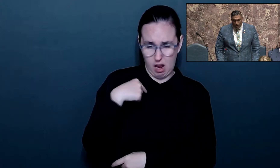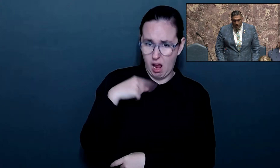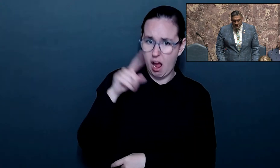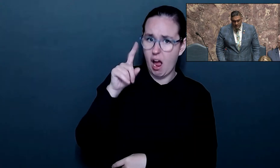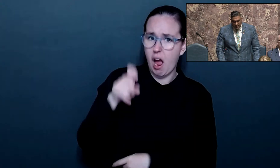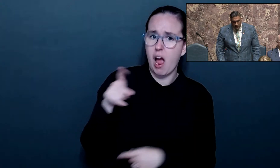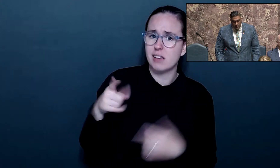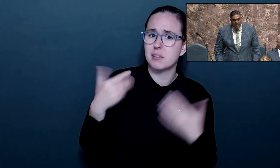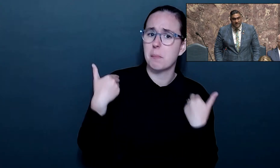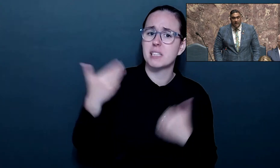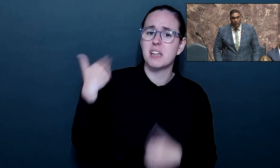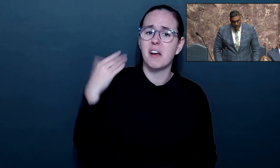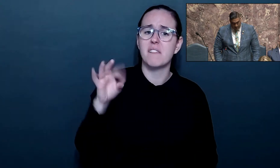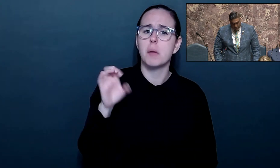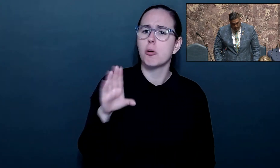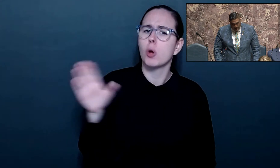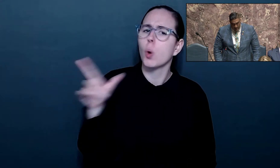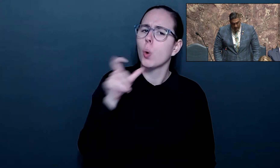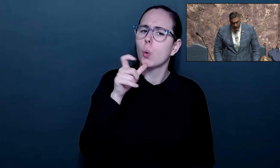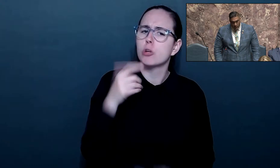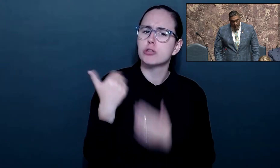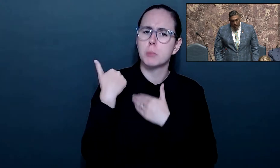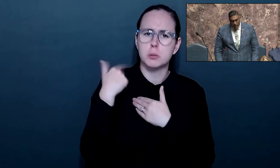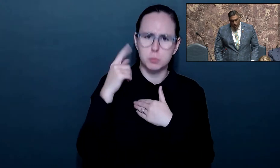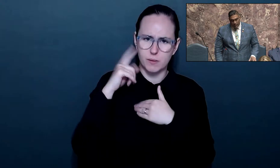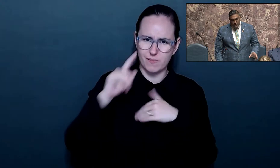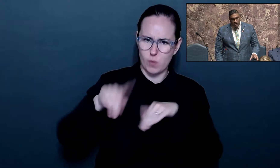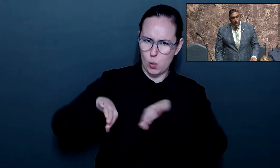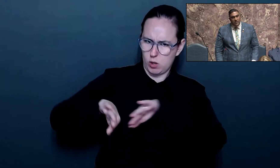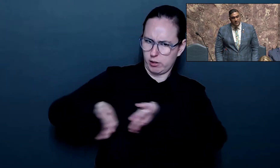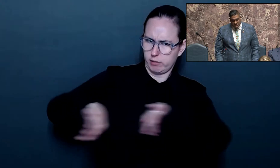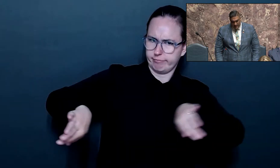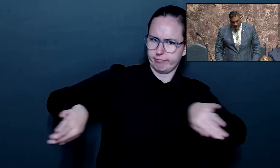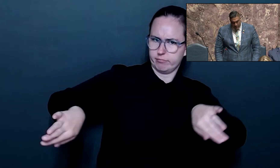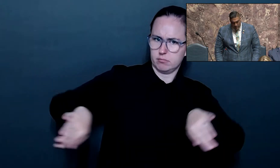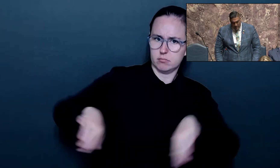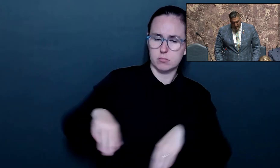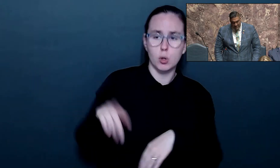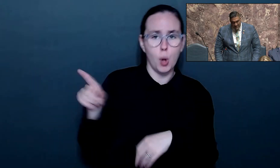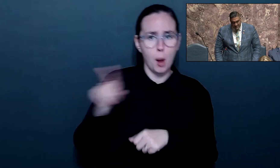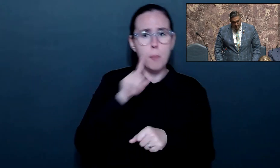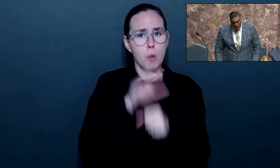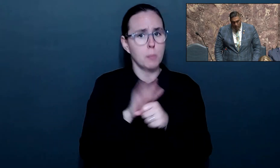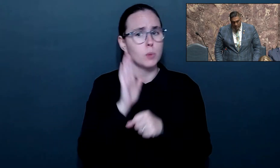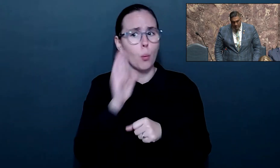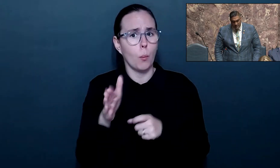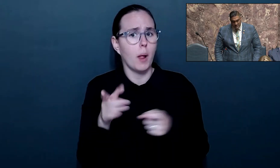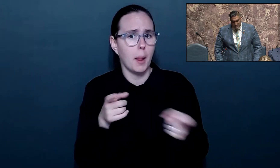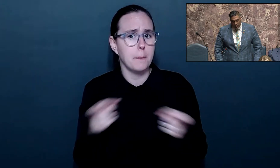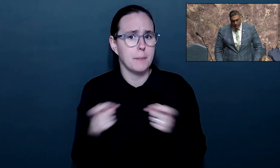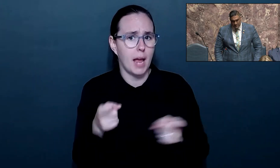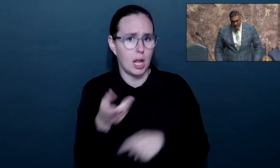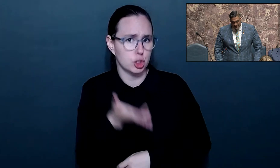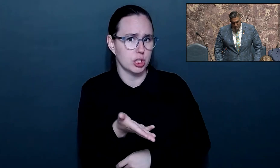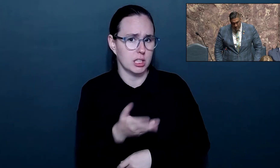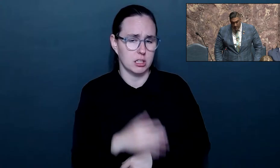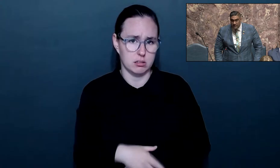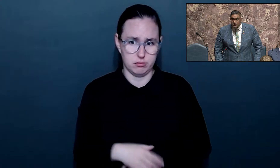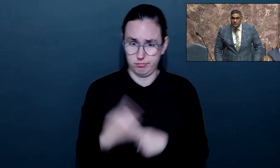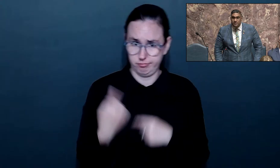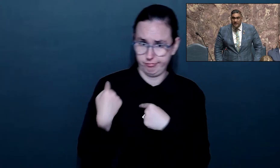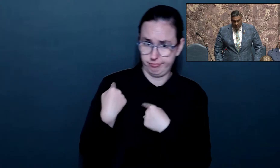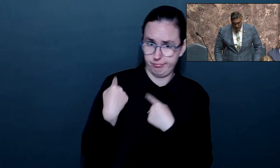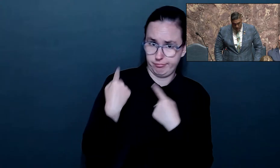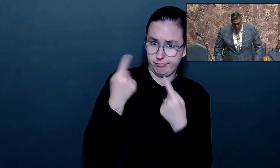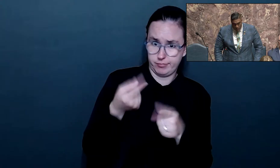She promised me it would be dealt with. Here we are over 2 months later, and this problem still persists.